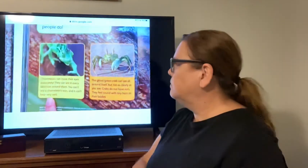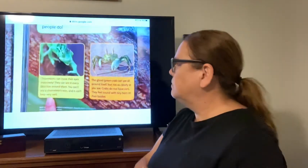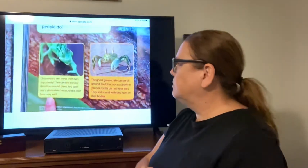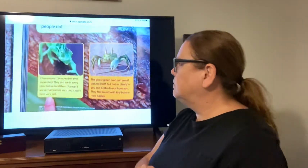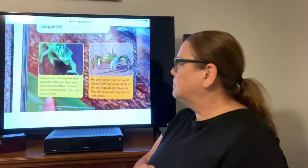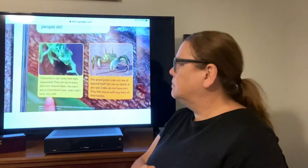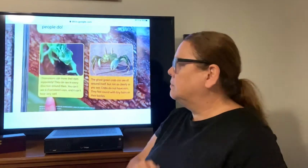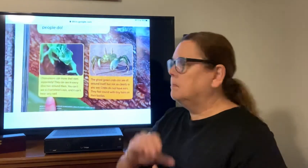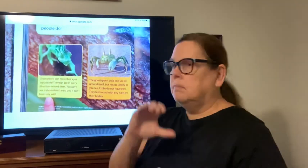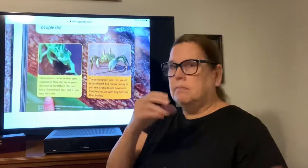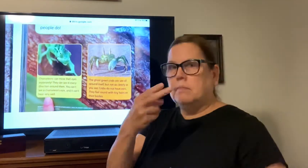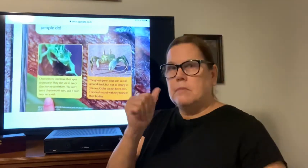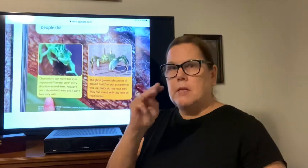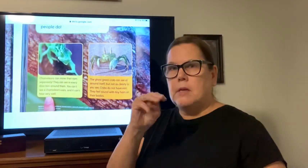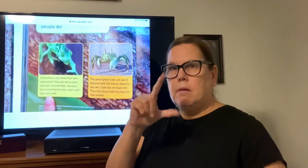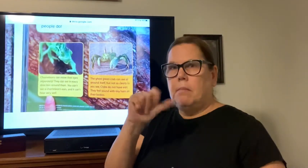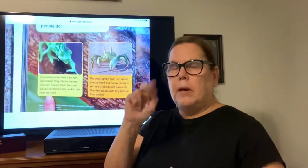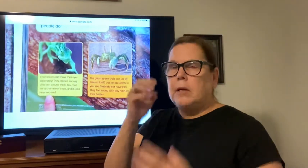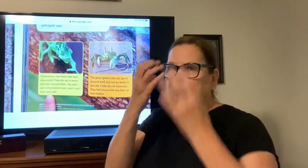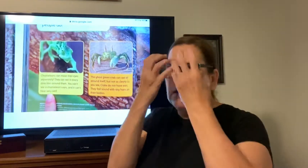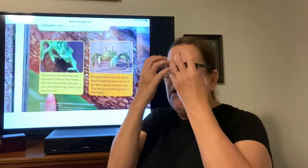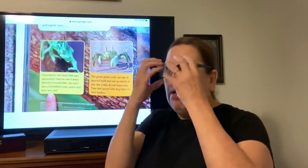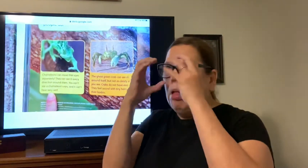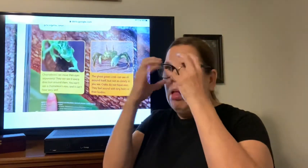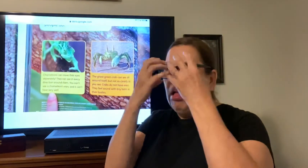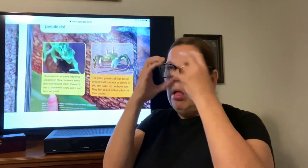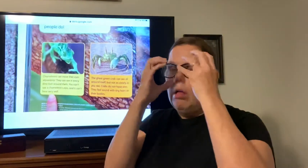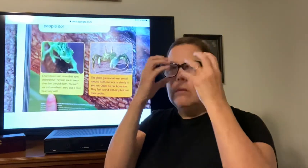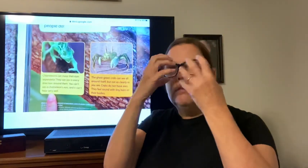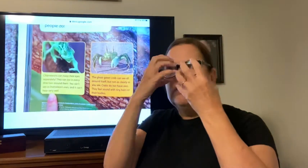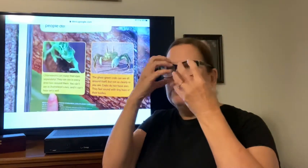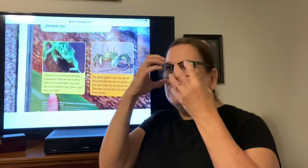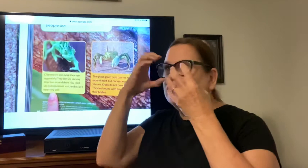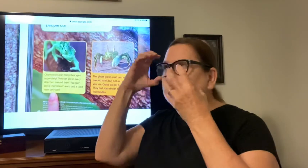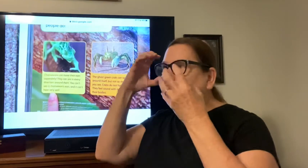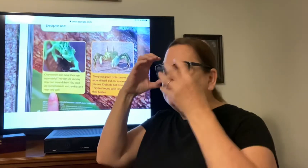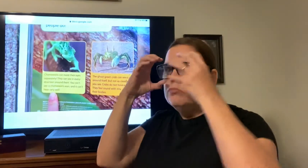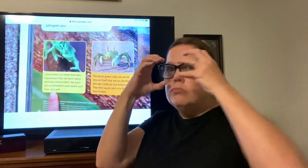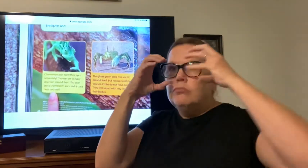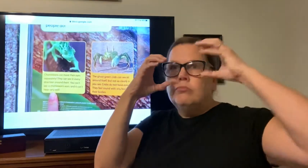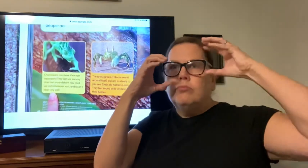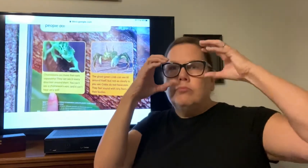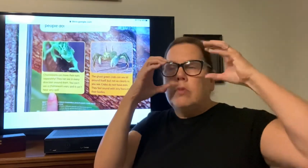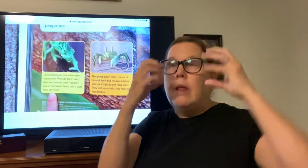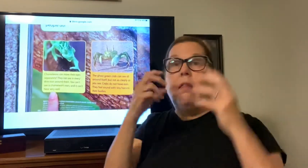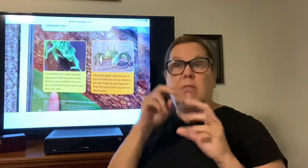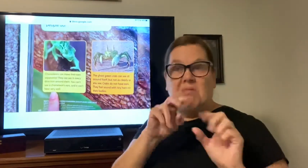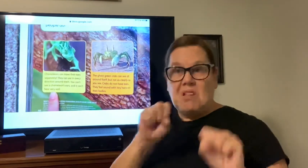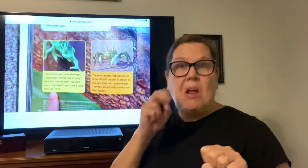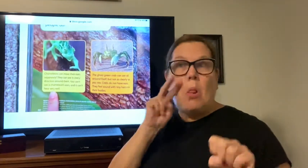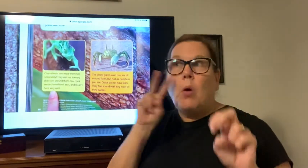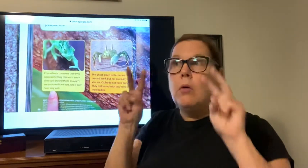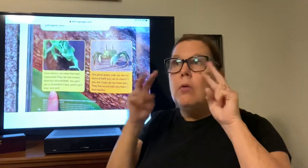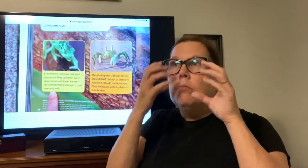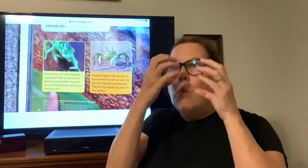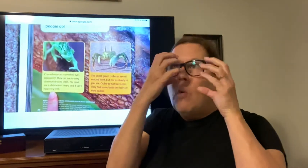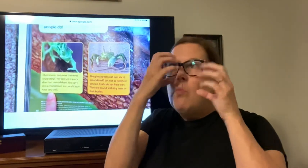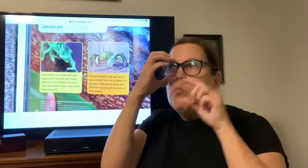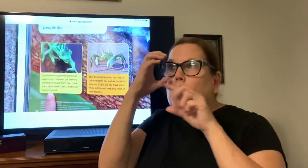Chameleons can move their eyes separately. They can see in every direction around them. You can't see